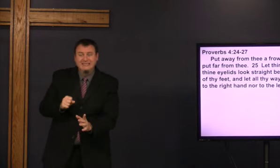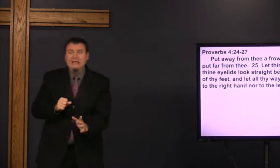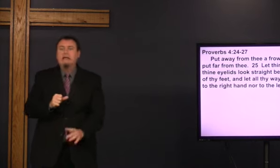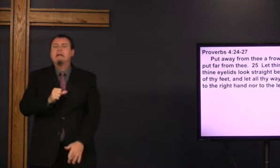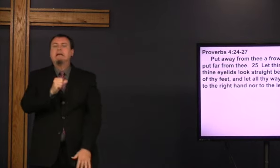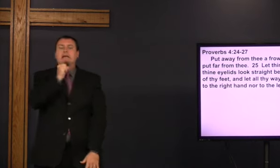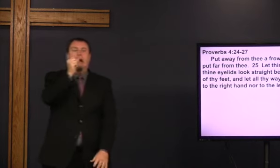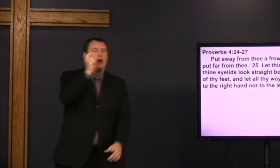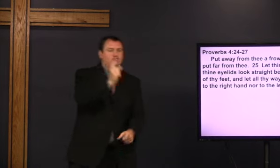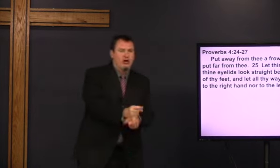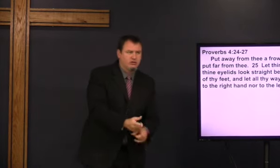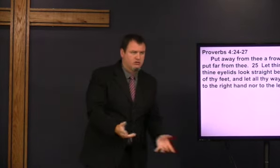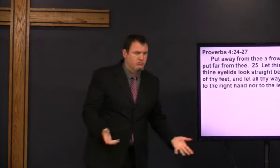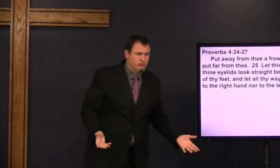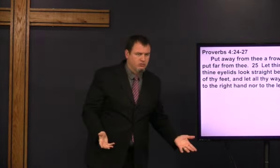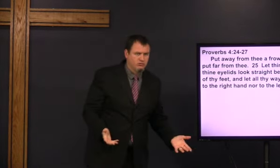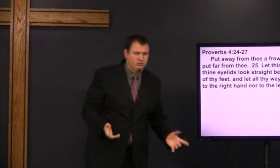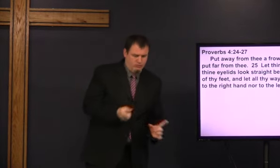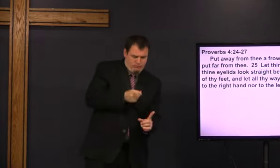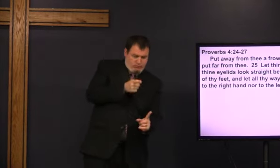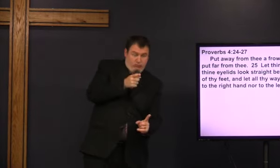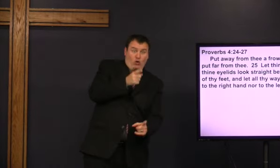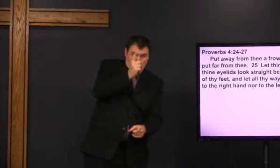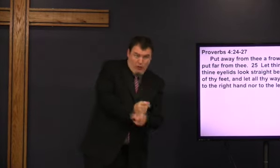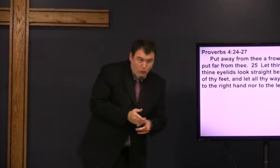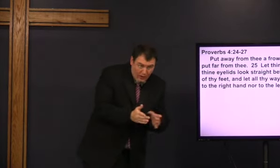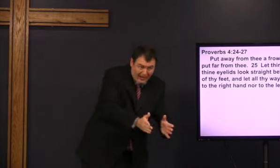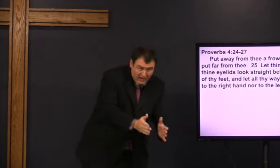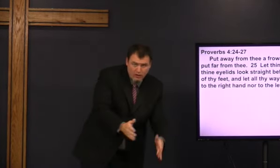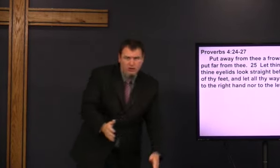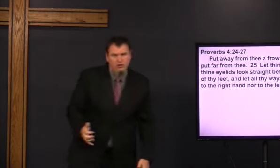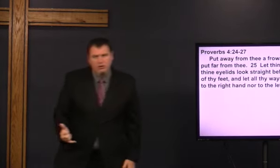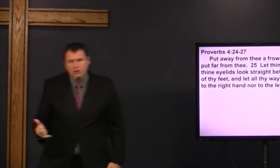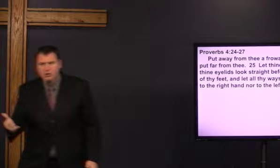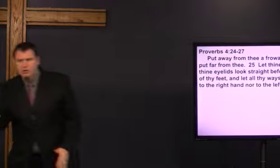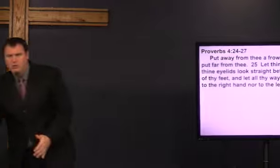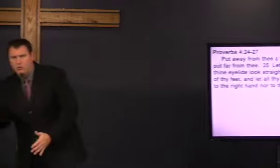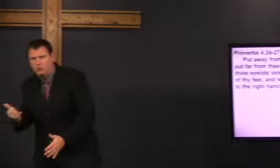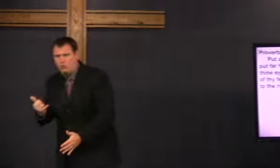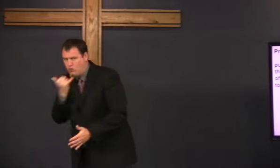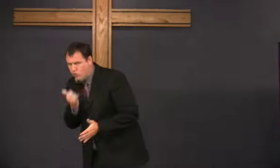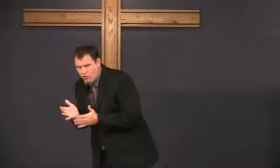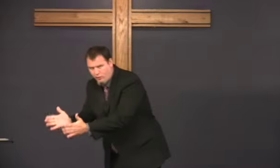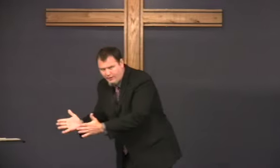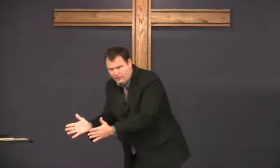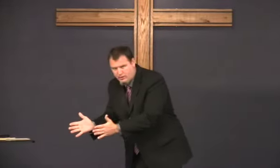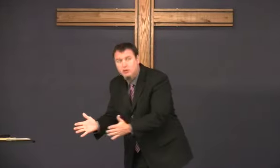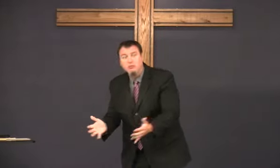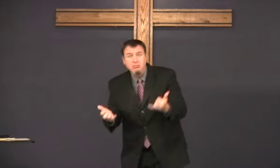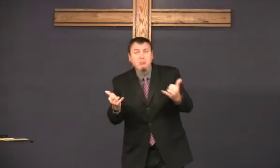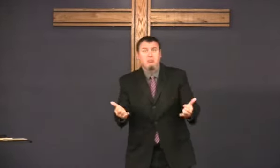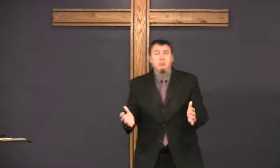point is, it's not right. It's not the right way, it's the wrong way.